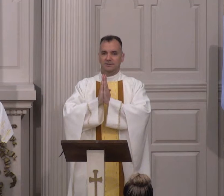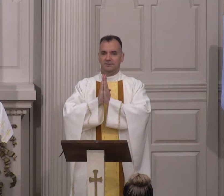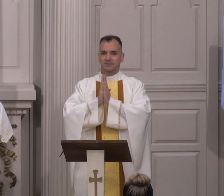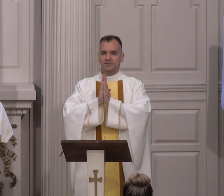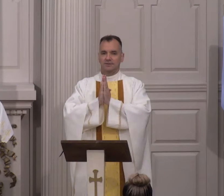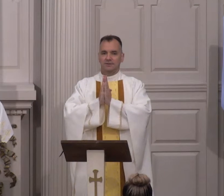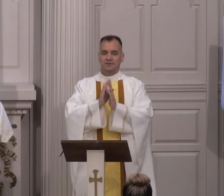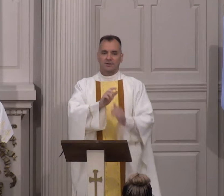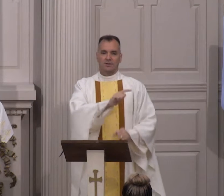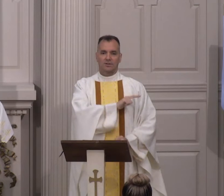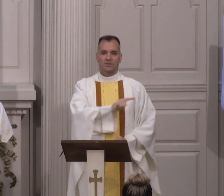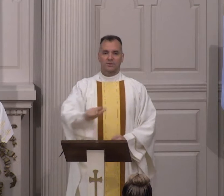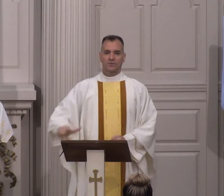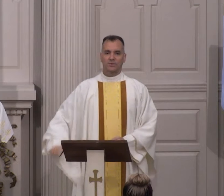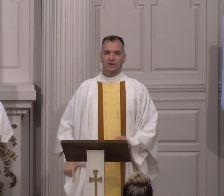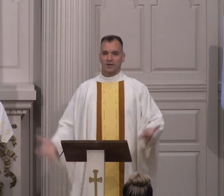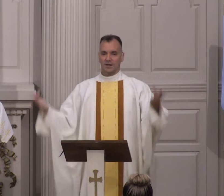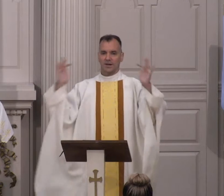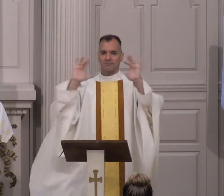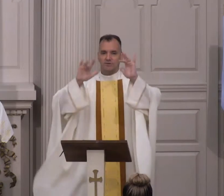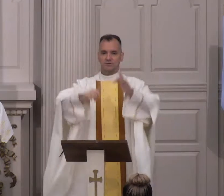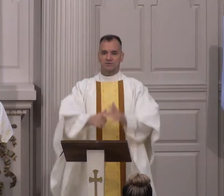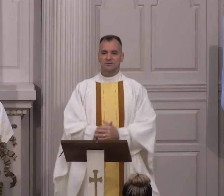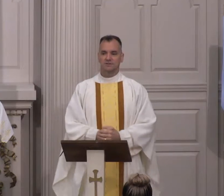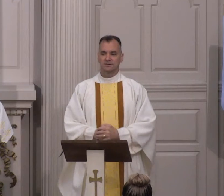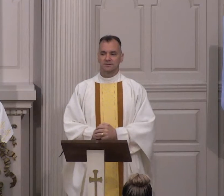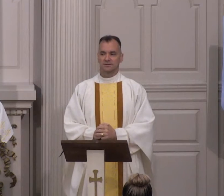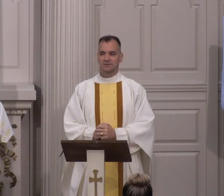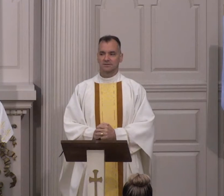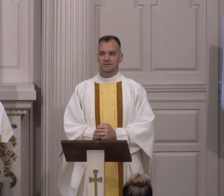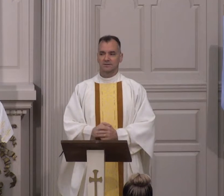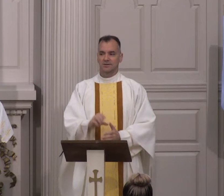Amen. Lord, have mercy.